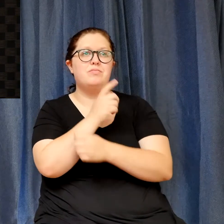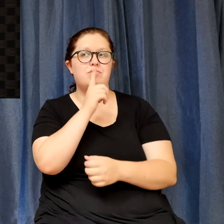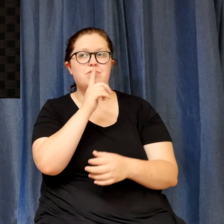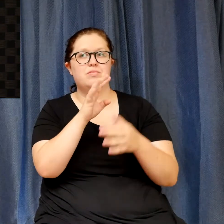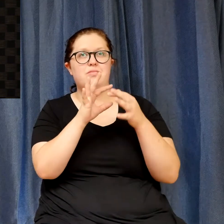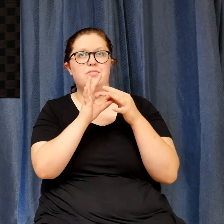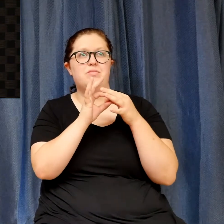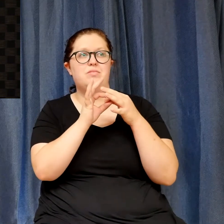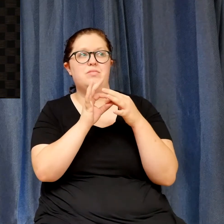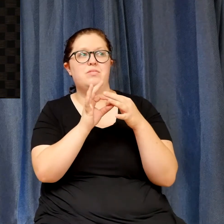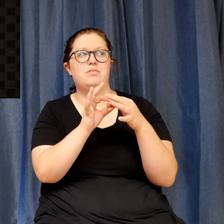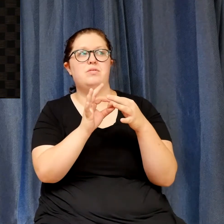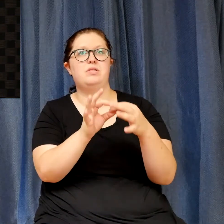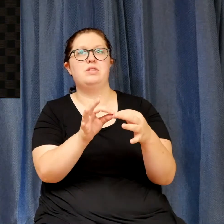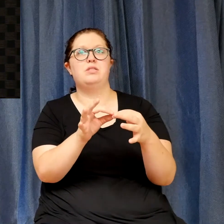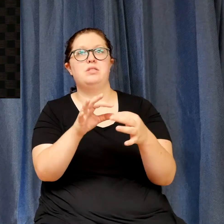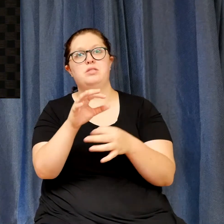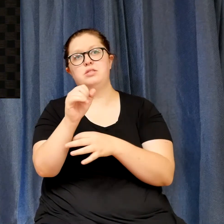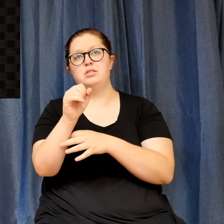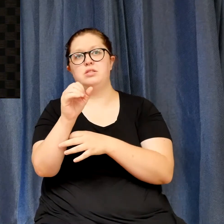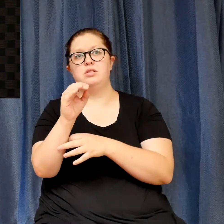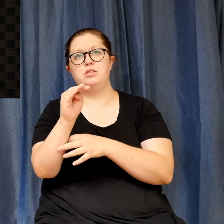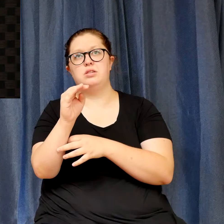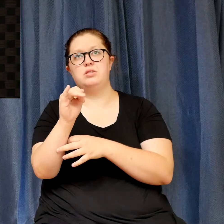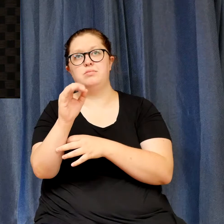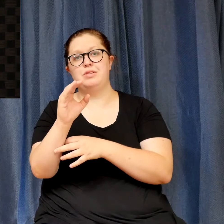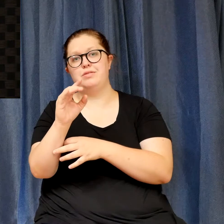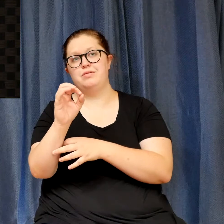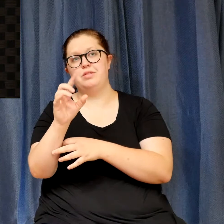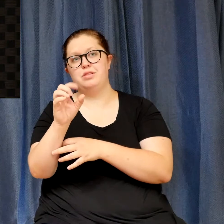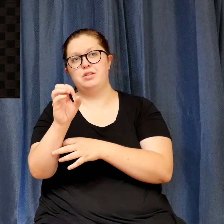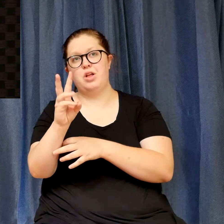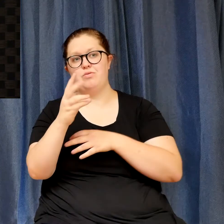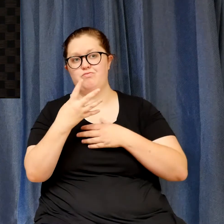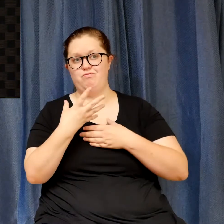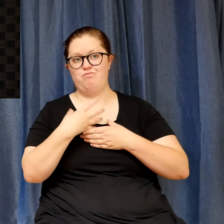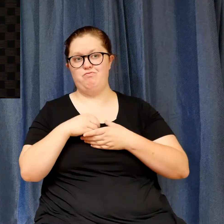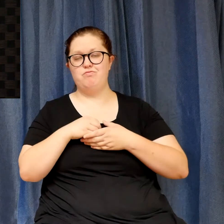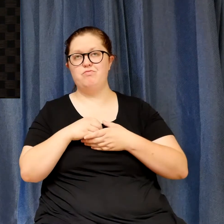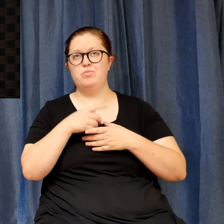ourselves in tune with the cosmic flow at the root